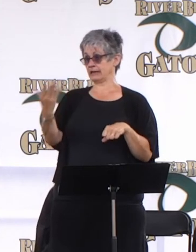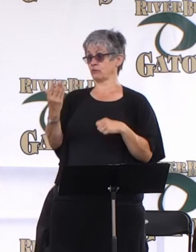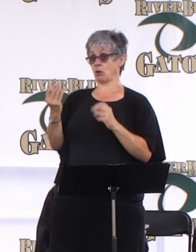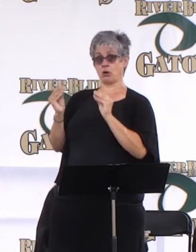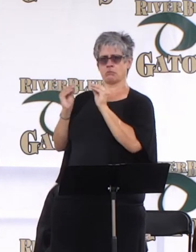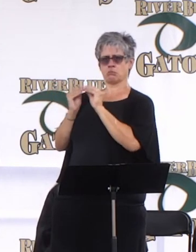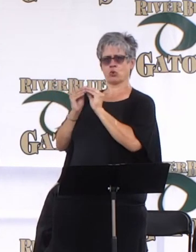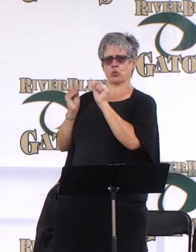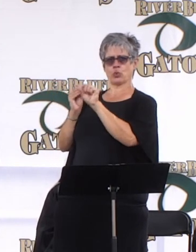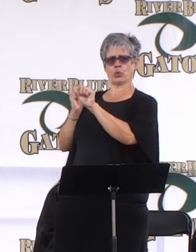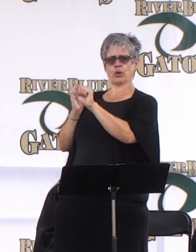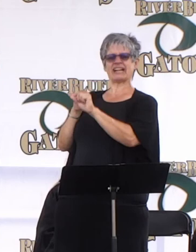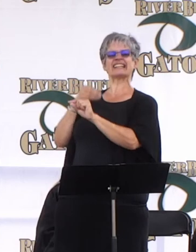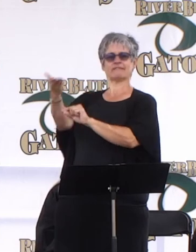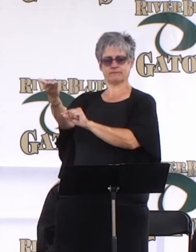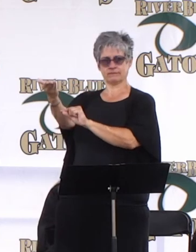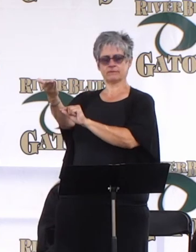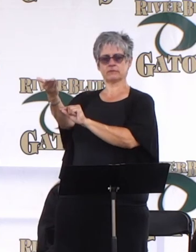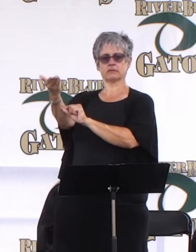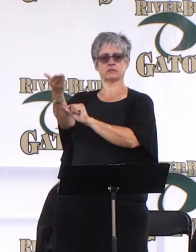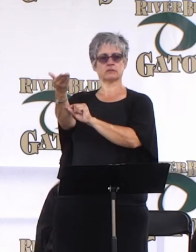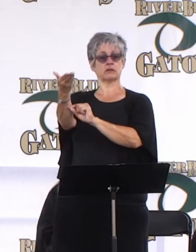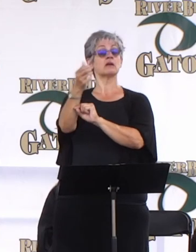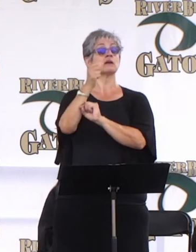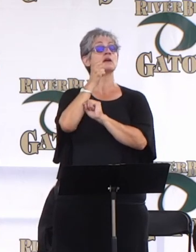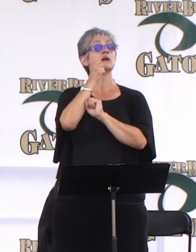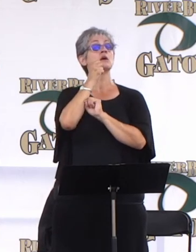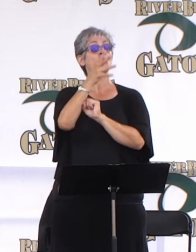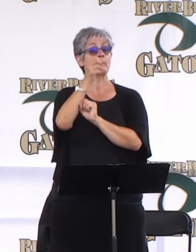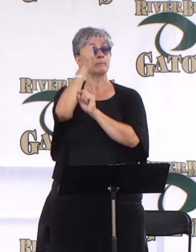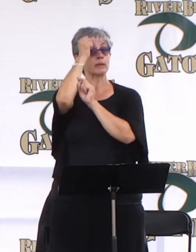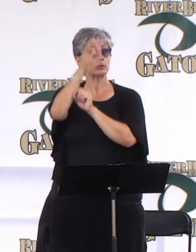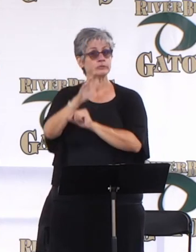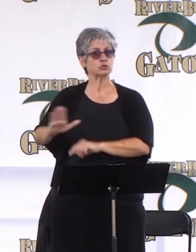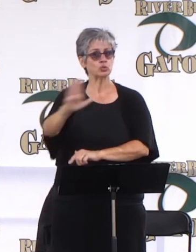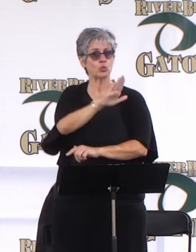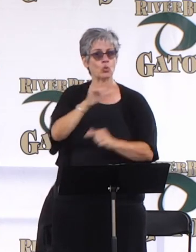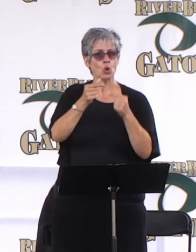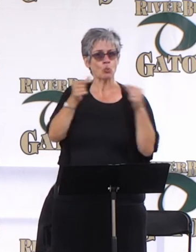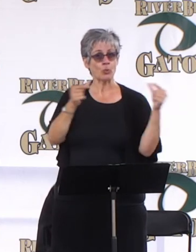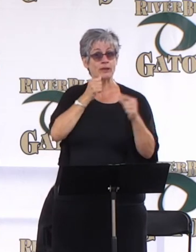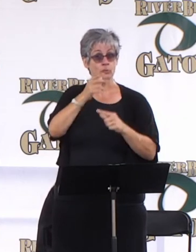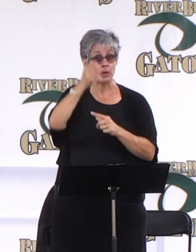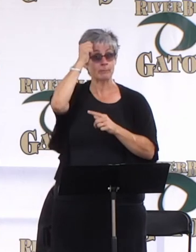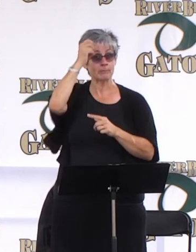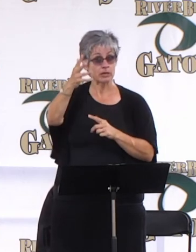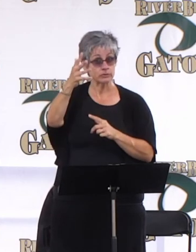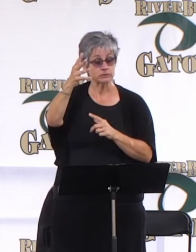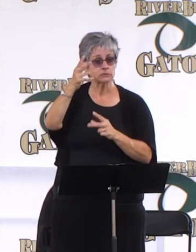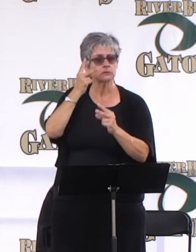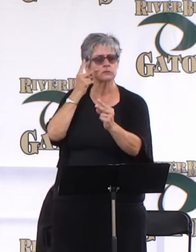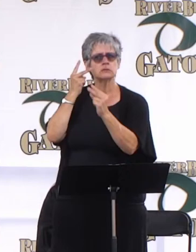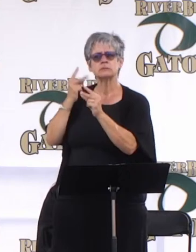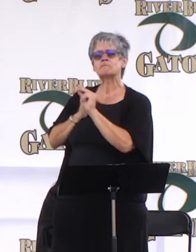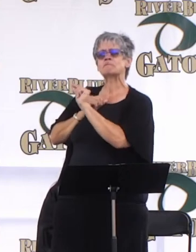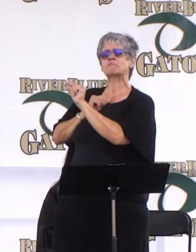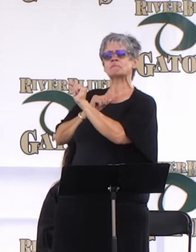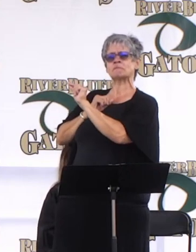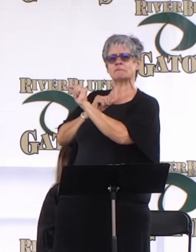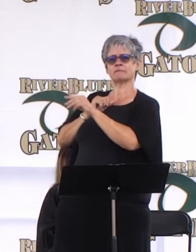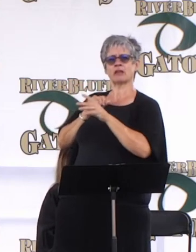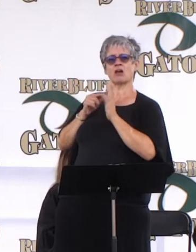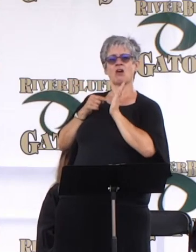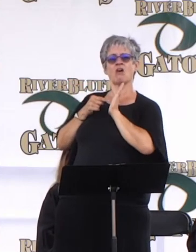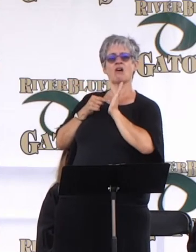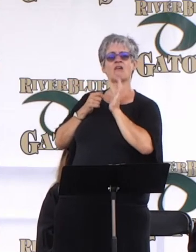our grandparents and our great-grandparents. So my challenge to you today, remember what matters most: